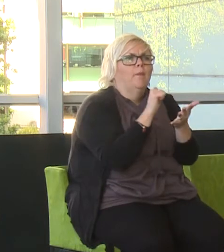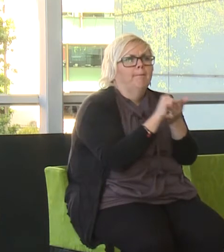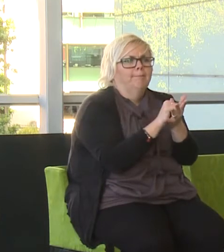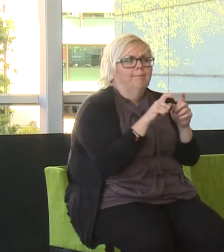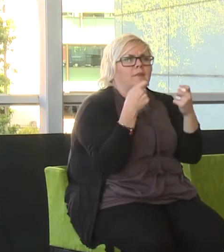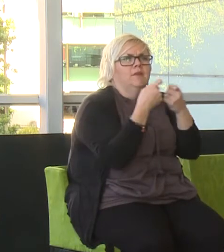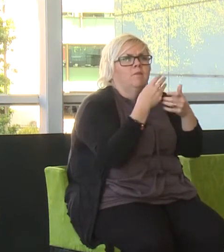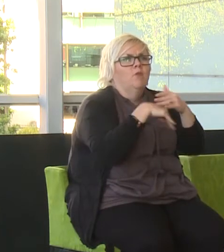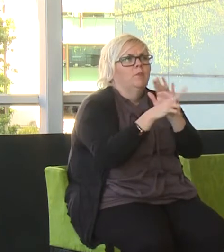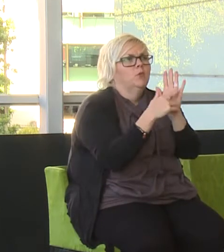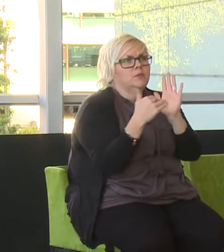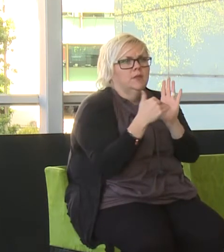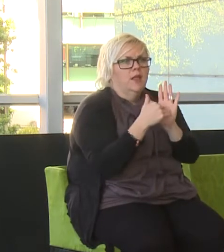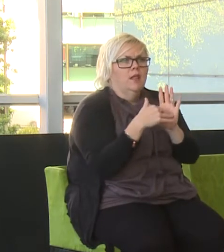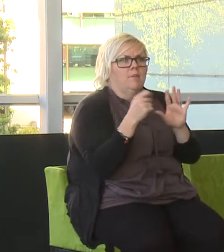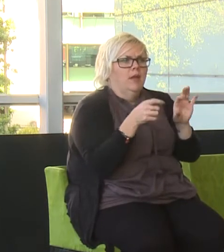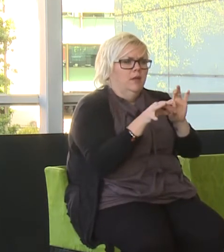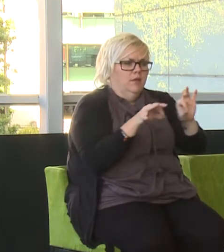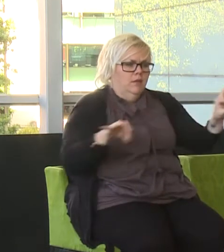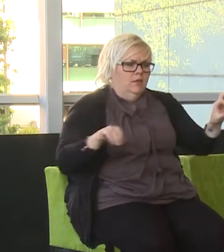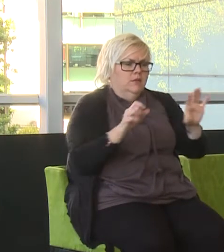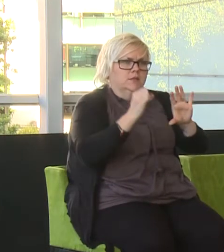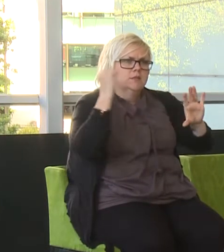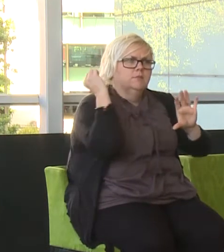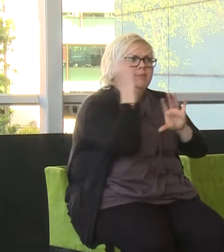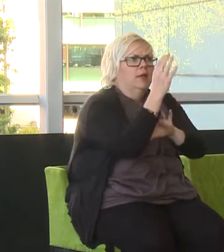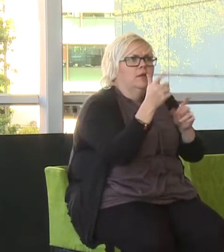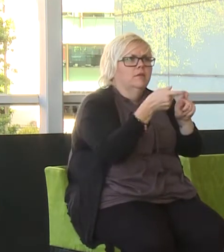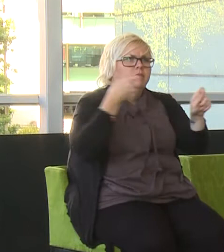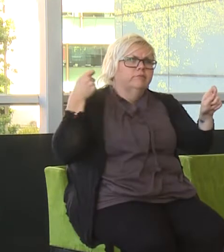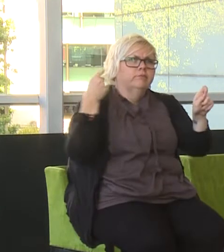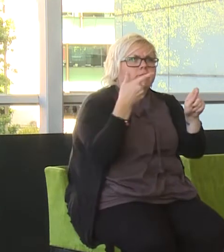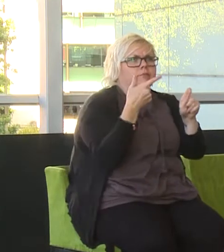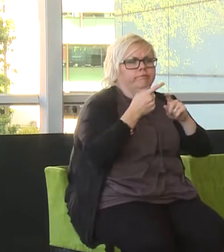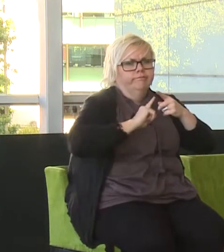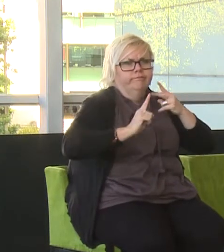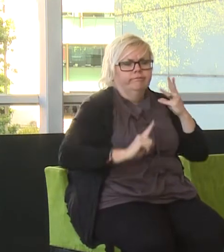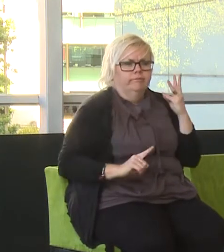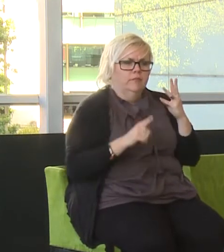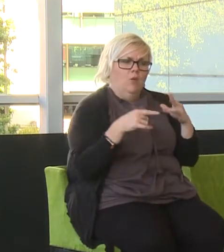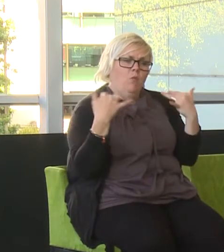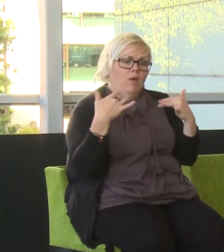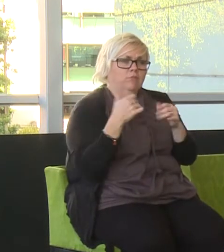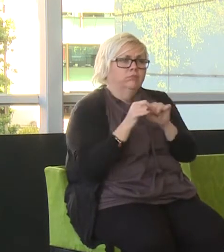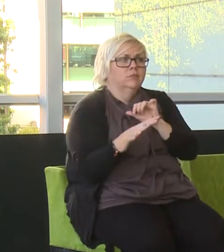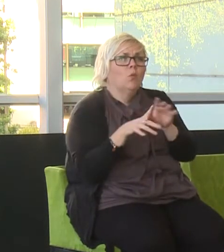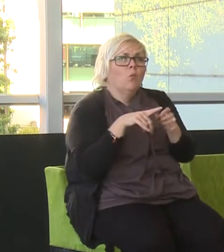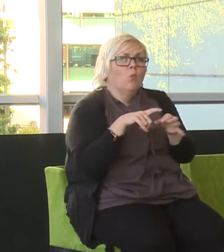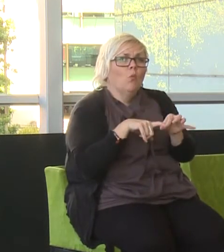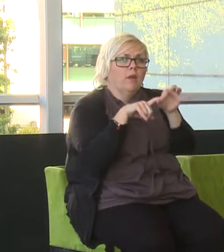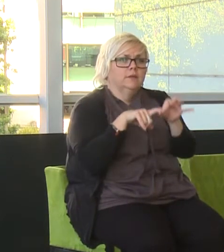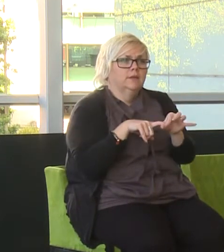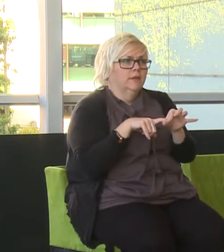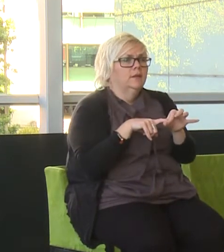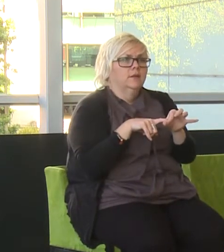weapons, swords, glaives, spears, crossbows, bows and arrows. They set the benchmark for quality that the filmmaking world had to step up